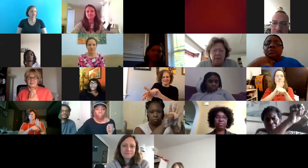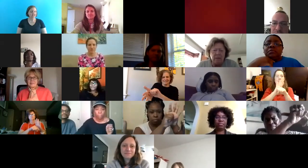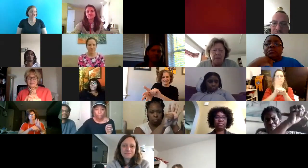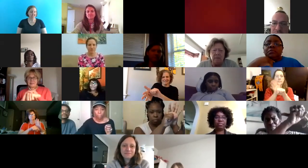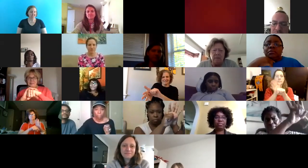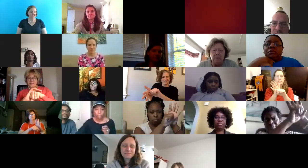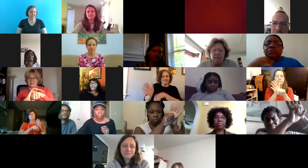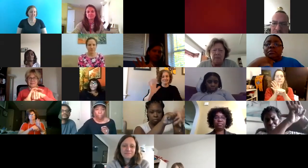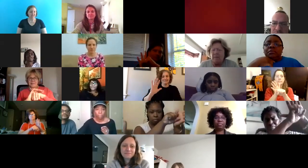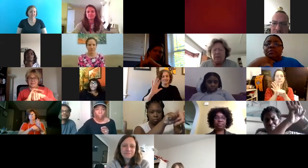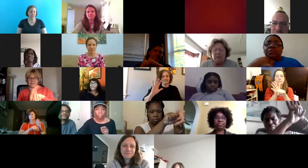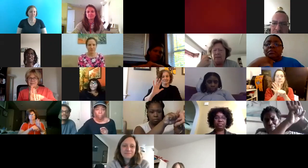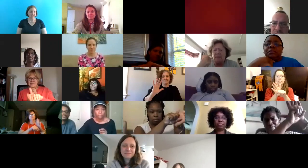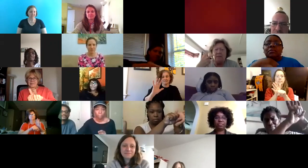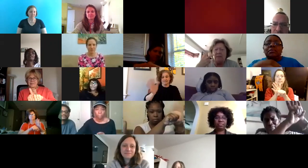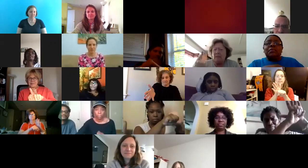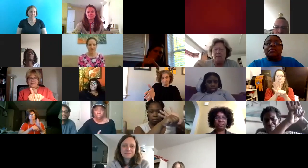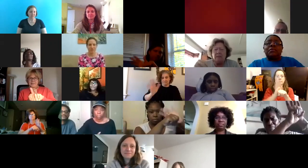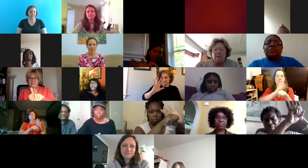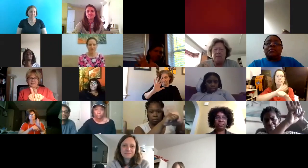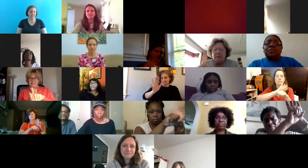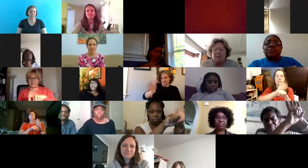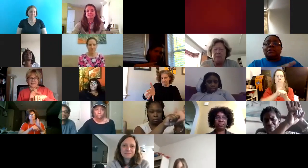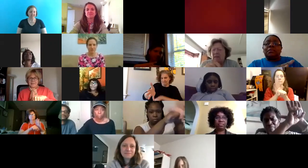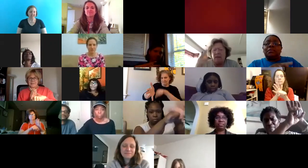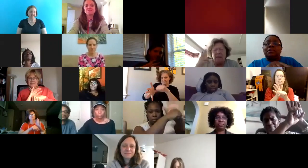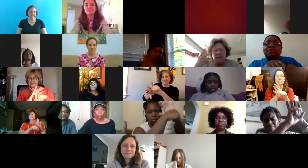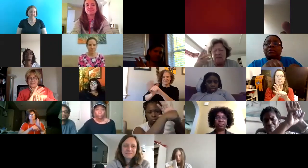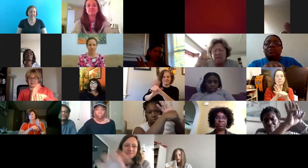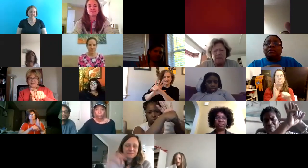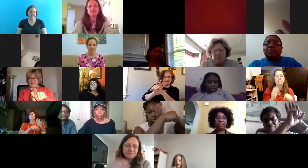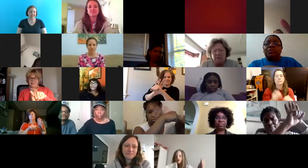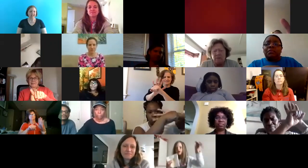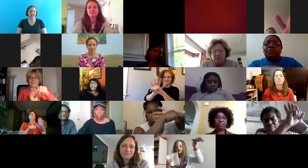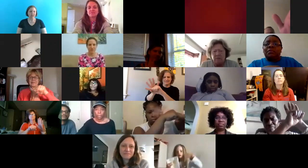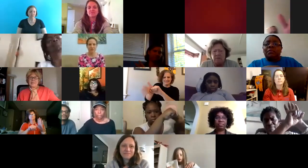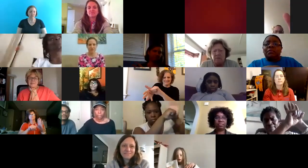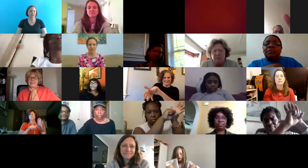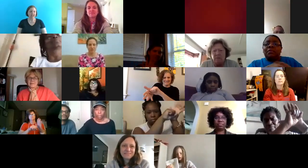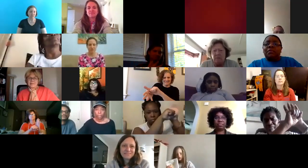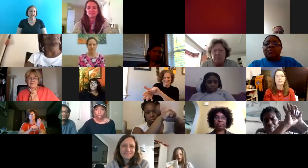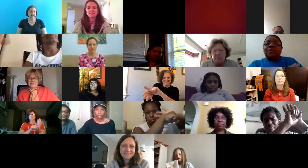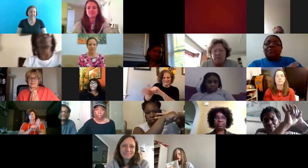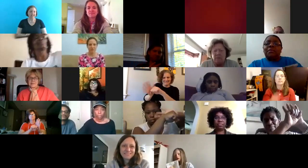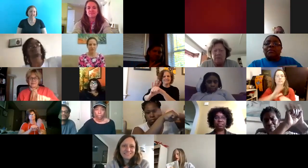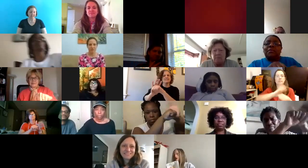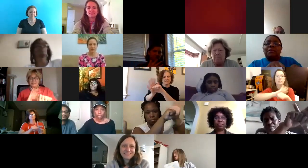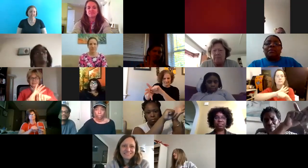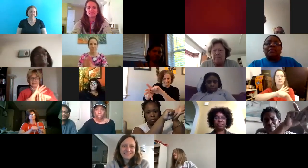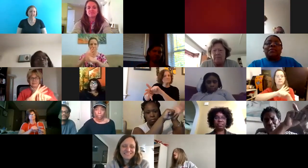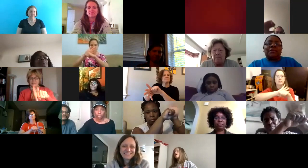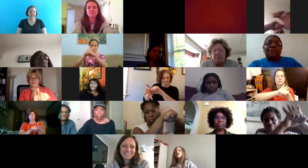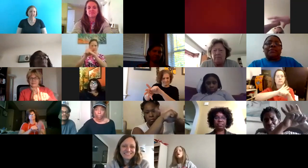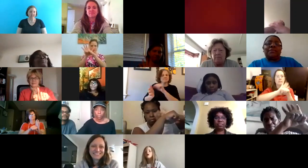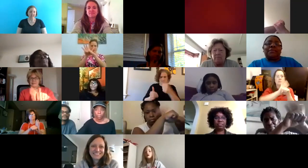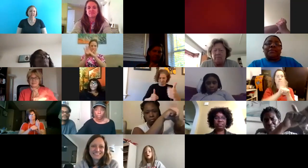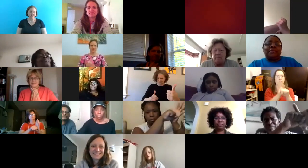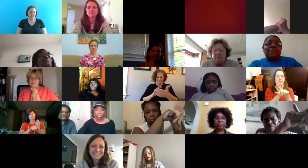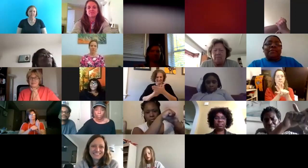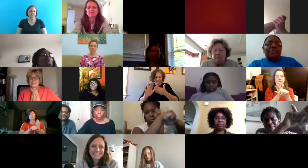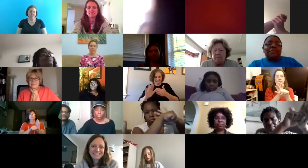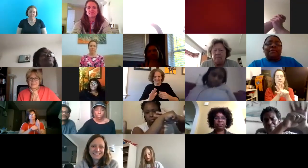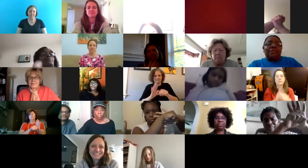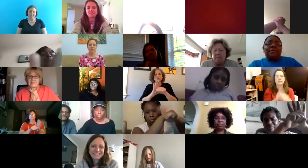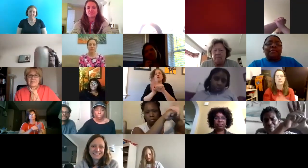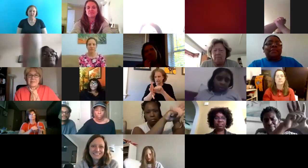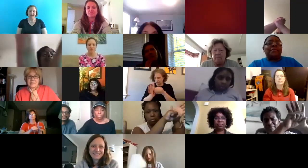down. You have to move it from one side to the next. You kind of rotate your wrist this way.